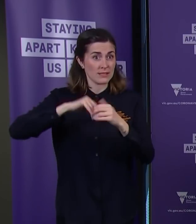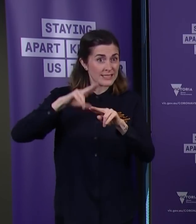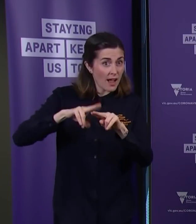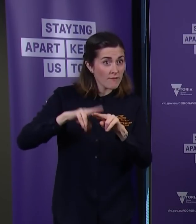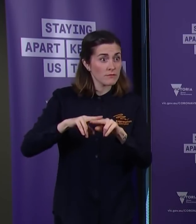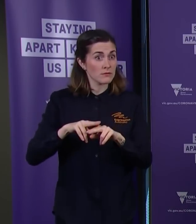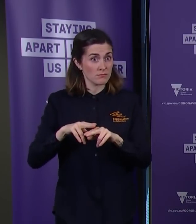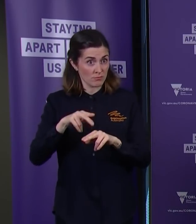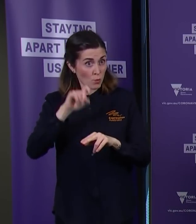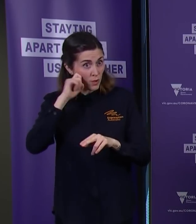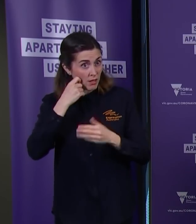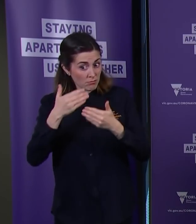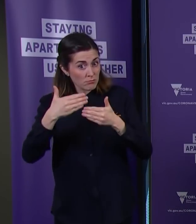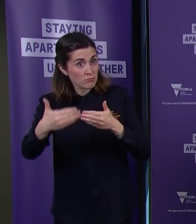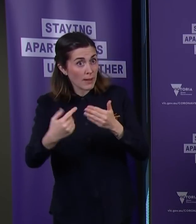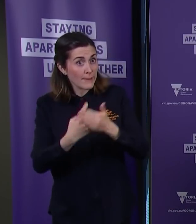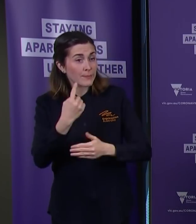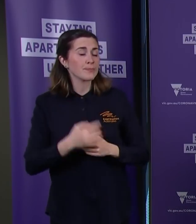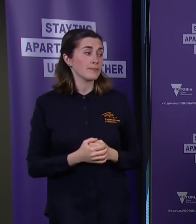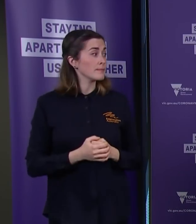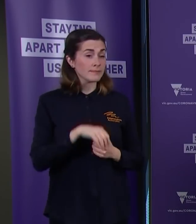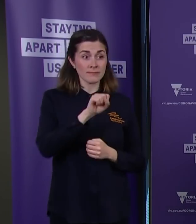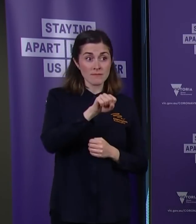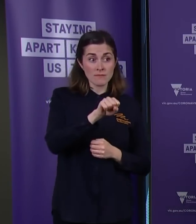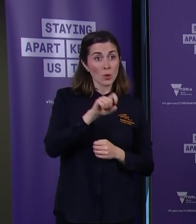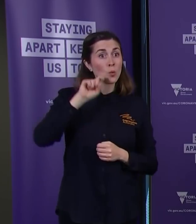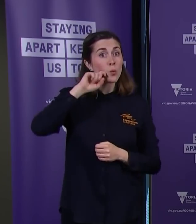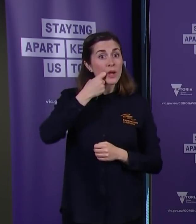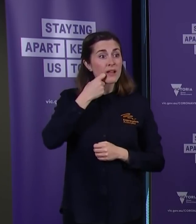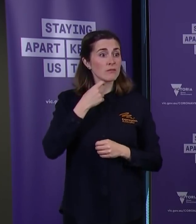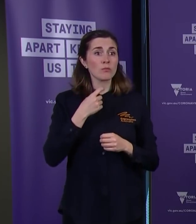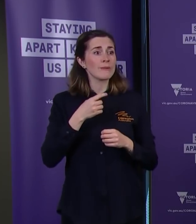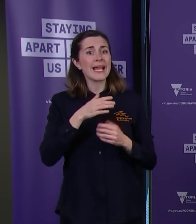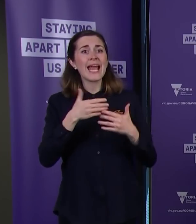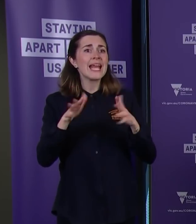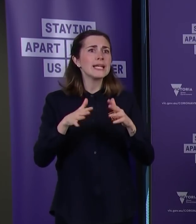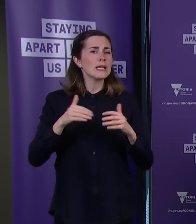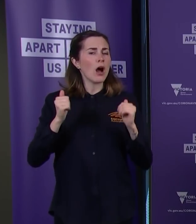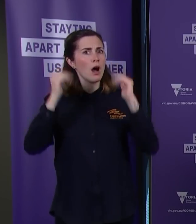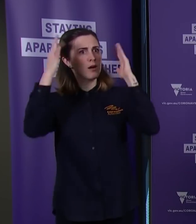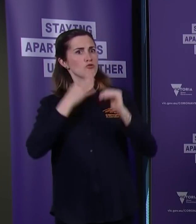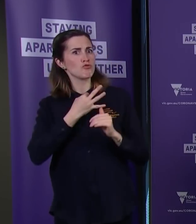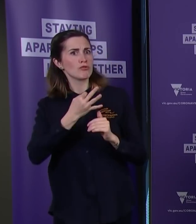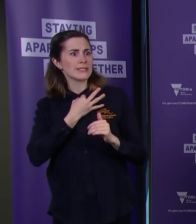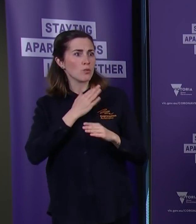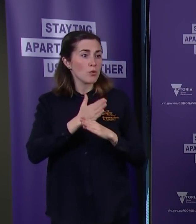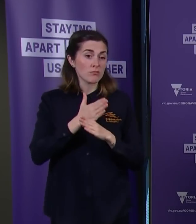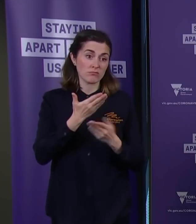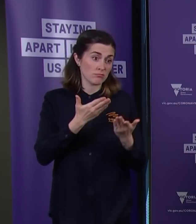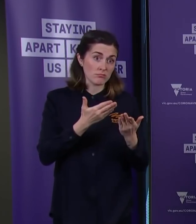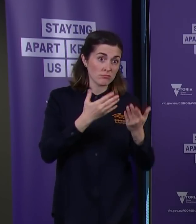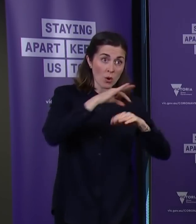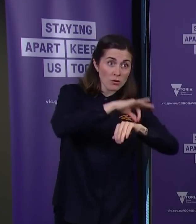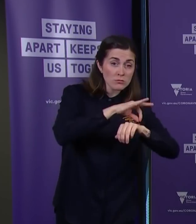just in healthcare workers, in a range of high-risk private sector and other sectors as well. And I suspect so